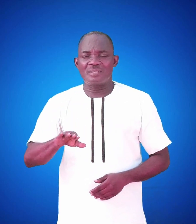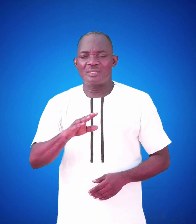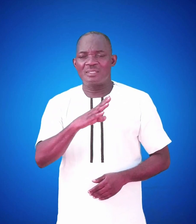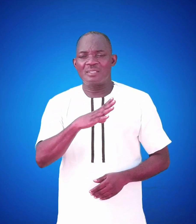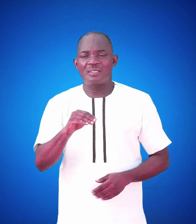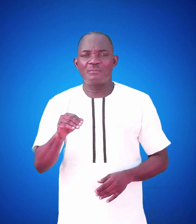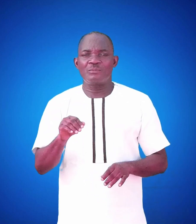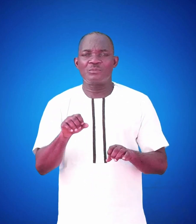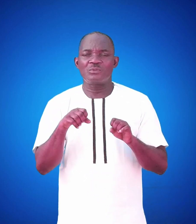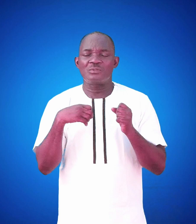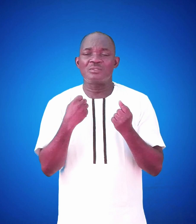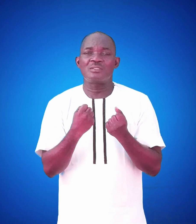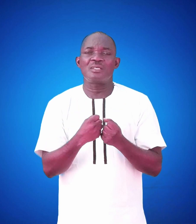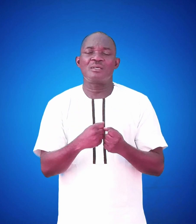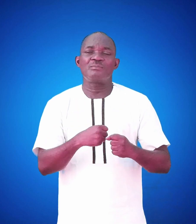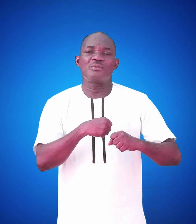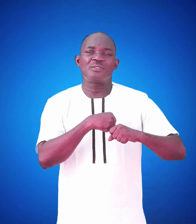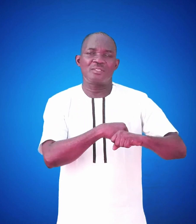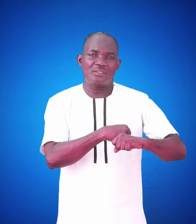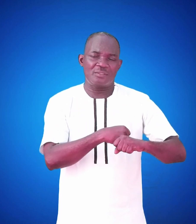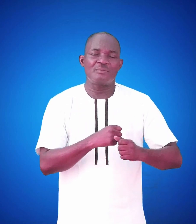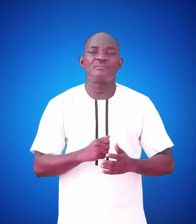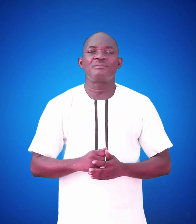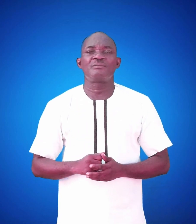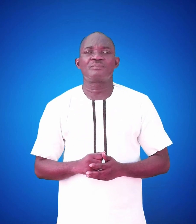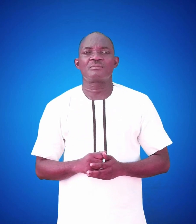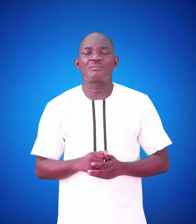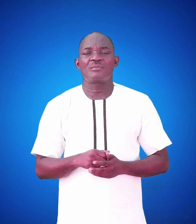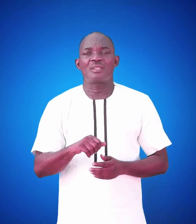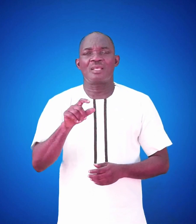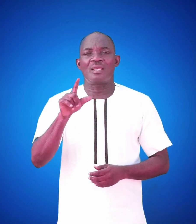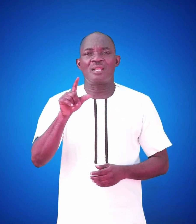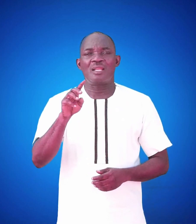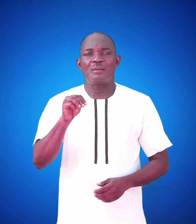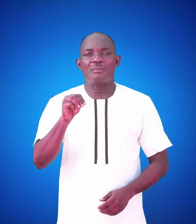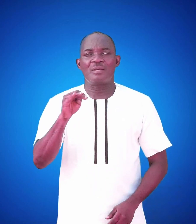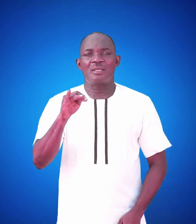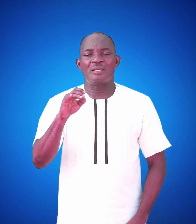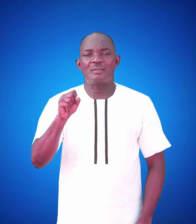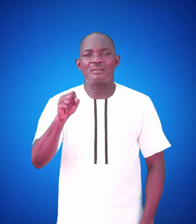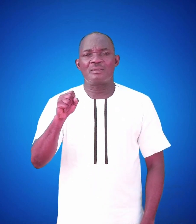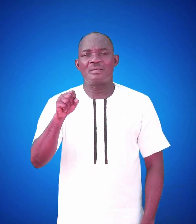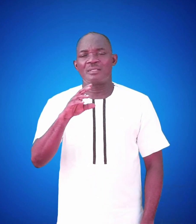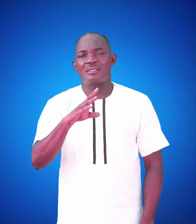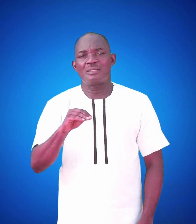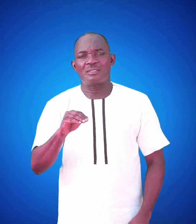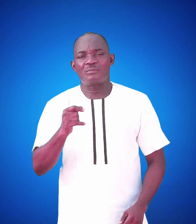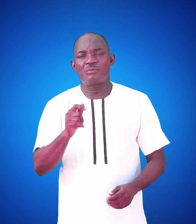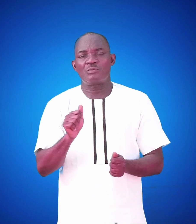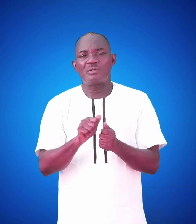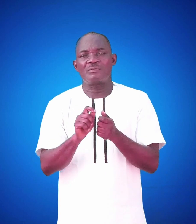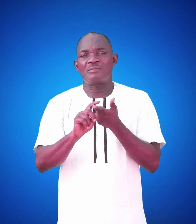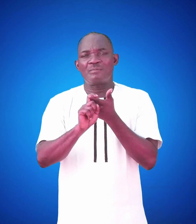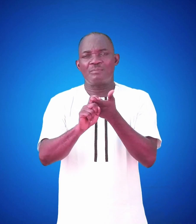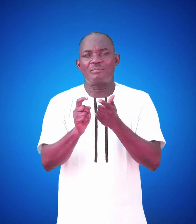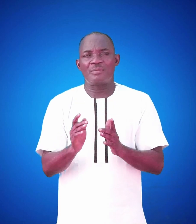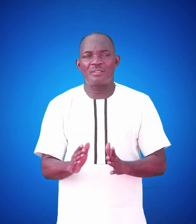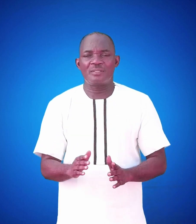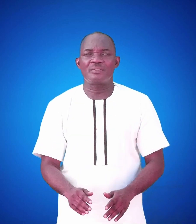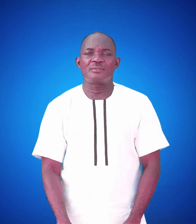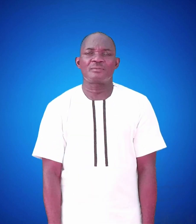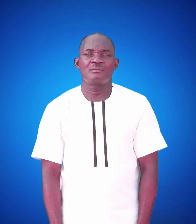Children and Social Protection (LMS) and its partners.